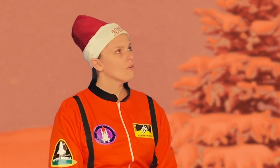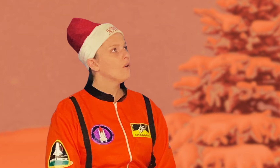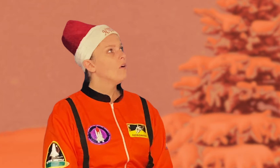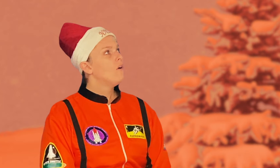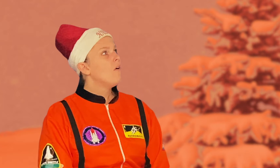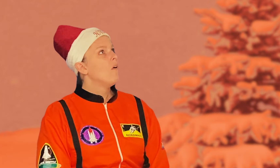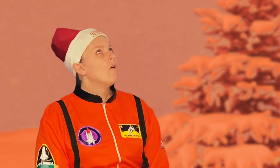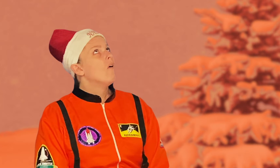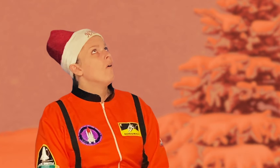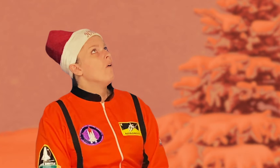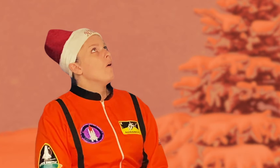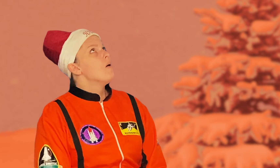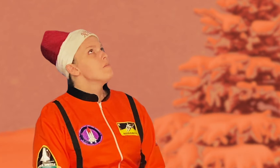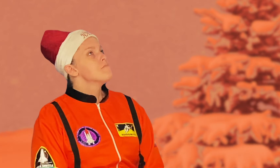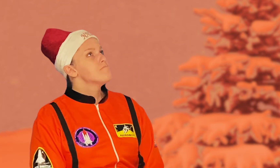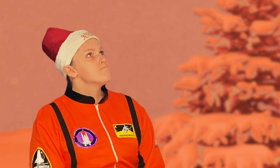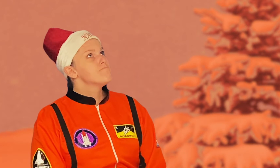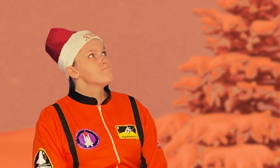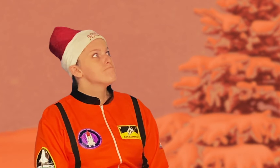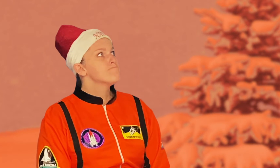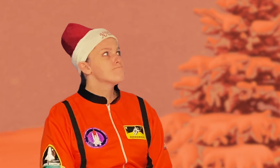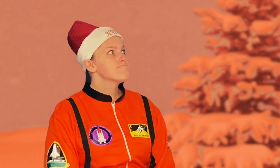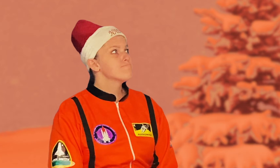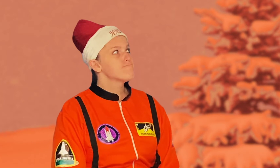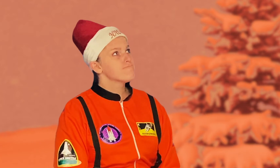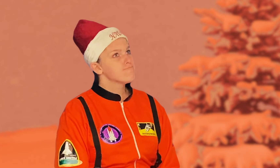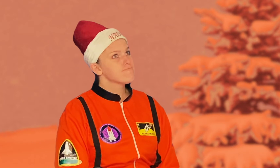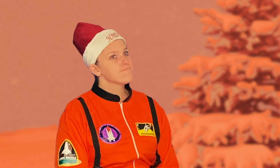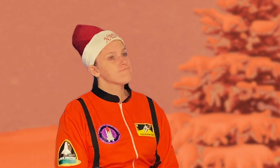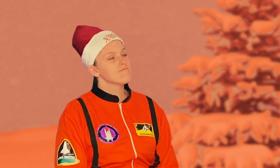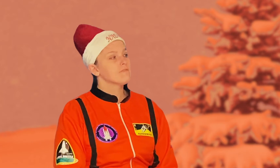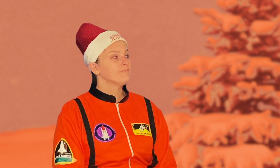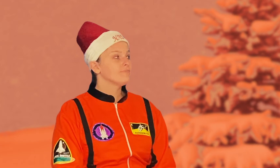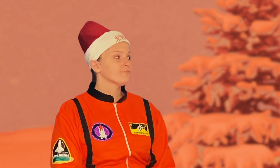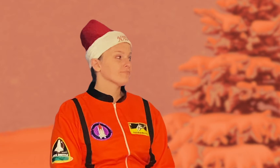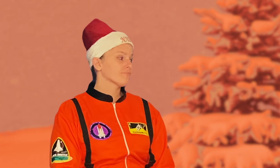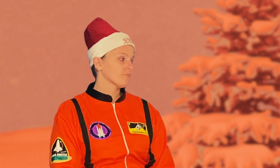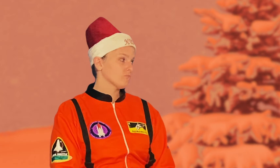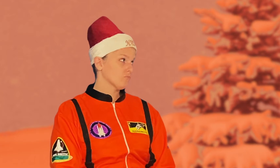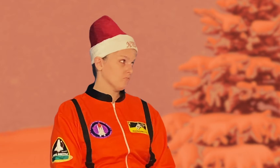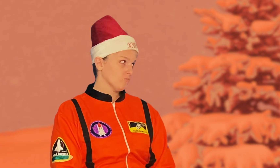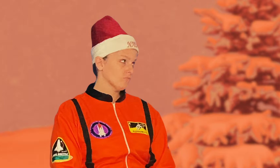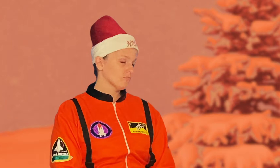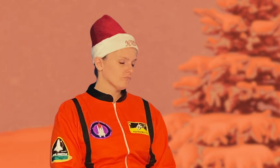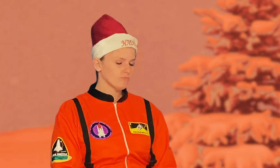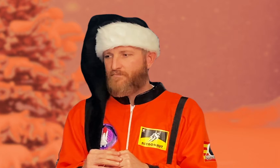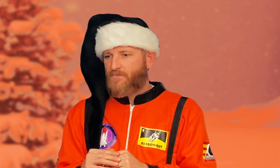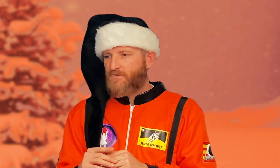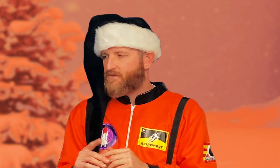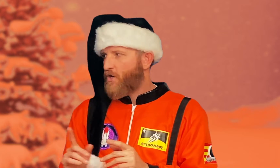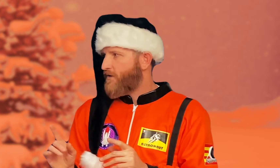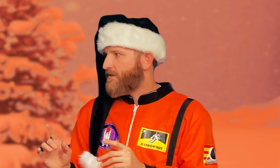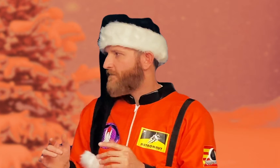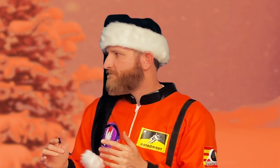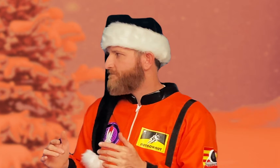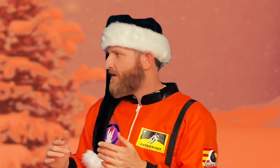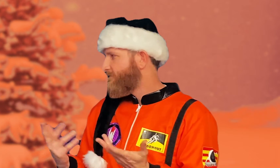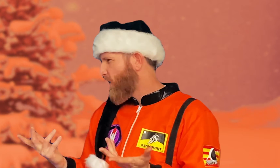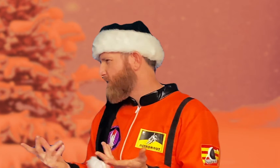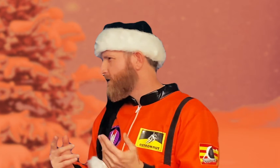which is what ultimately proved fatal to nearly every character in those stories, so there's that. Mm-hmm. Sorry, I'm rambling,